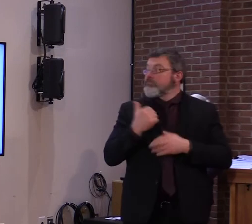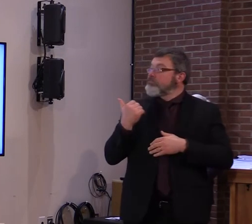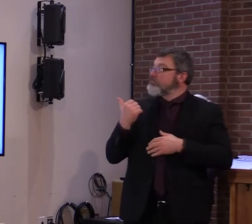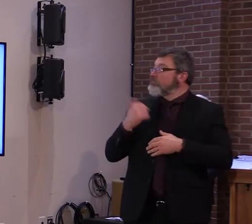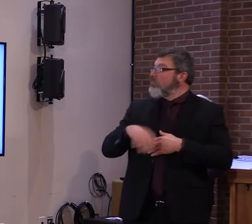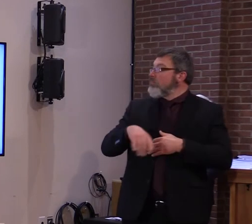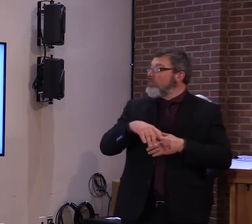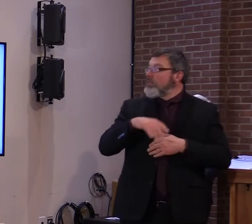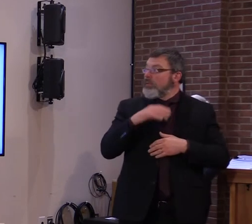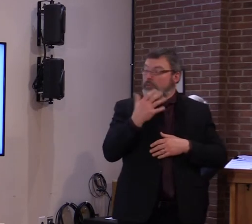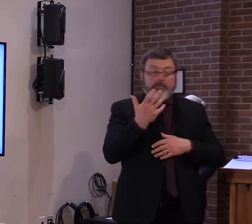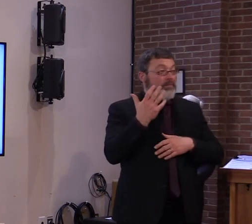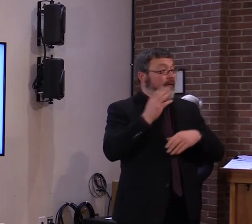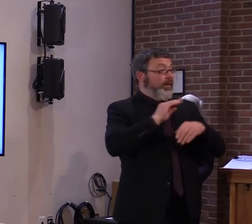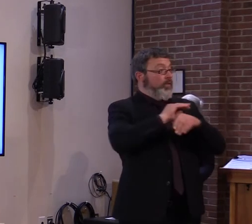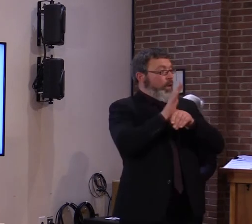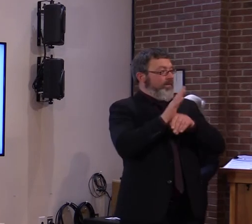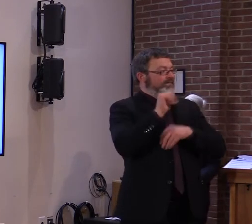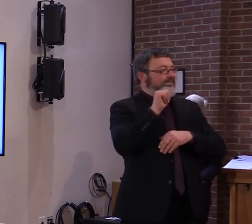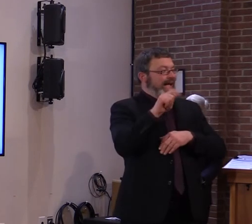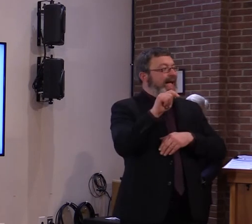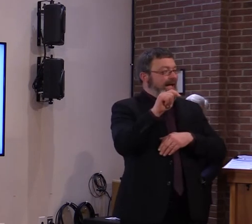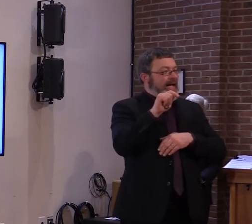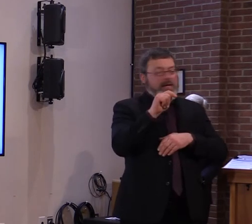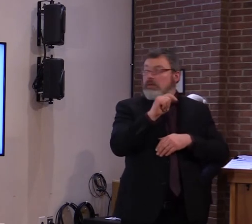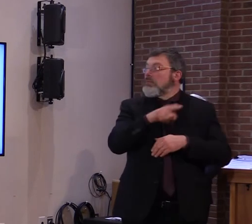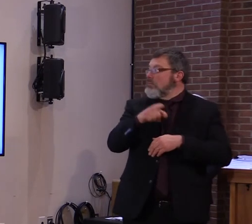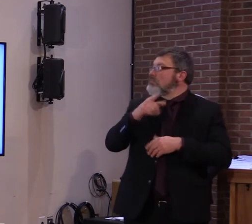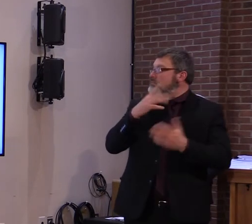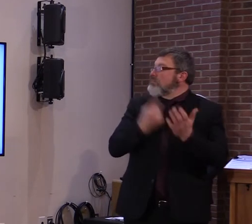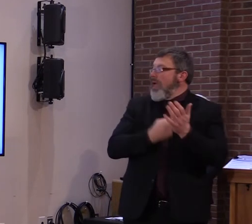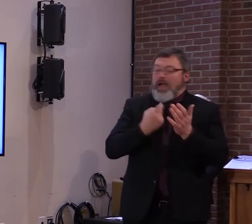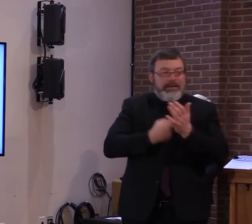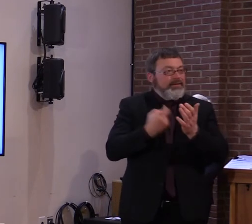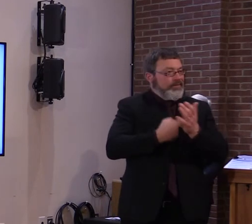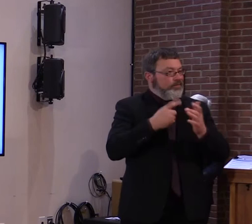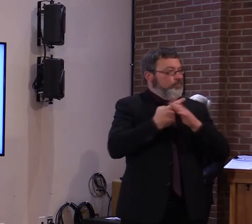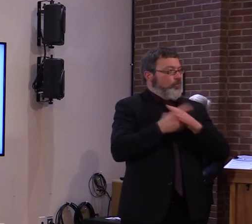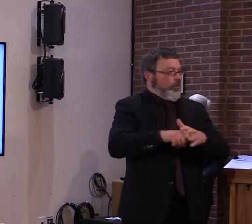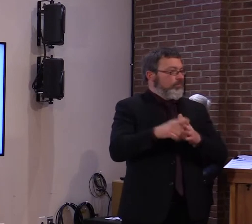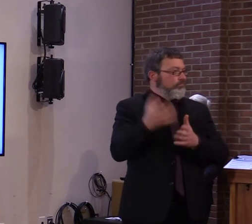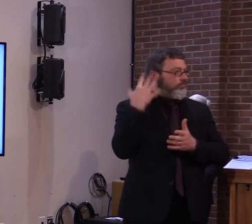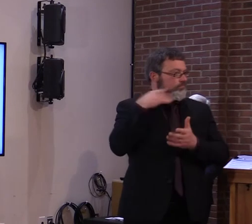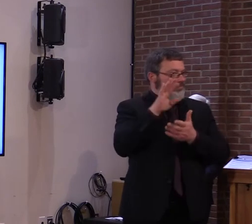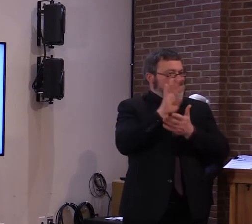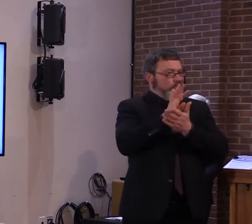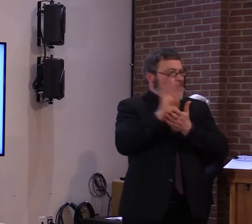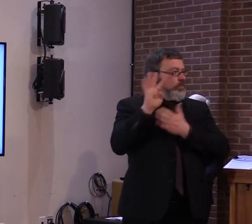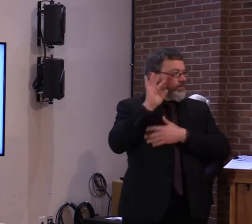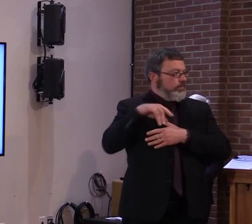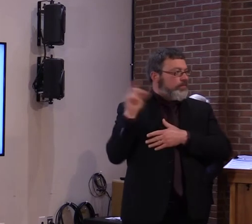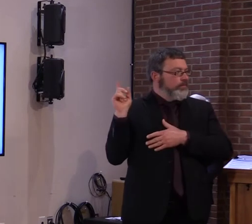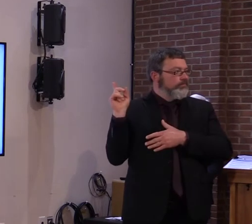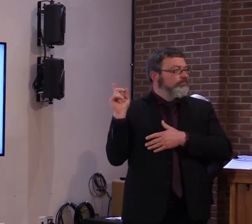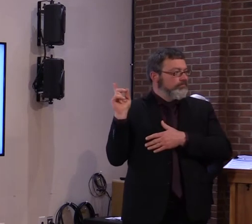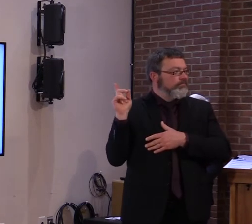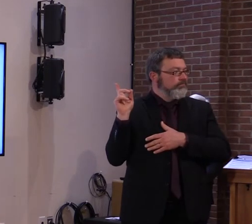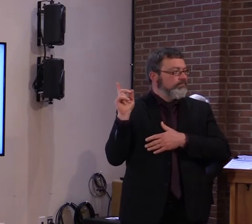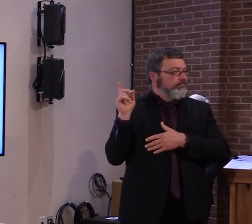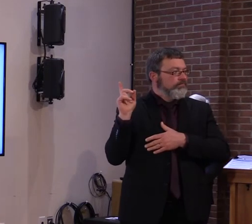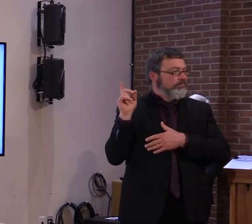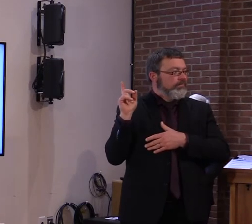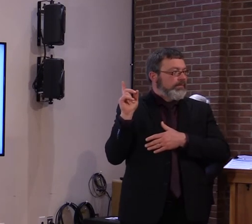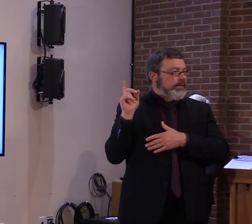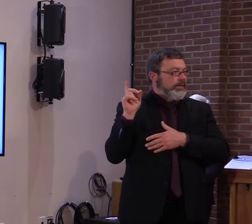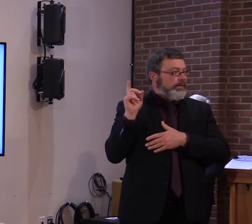just to round out, I may not show another slide like this again, the Central Vermont ICE Teams